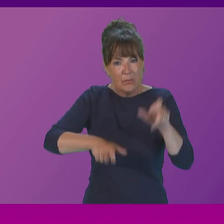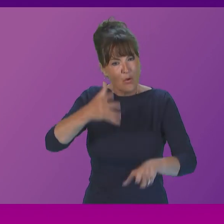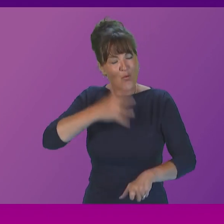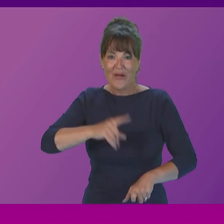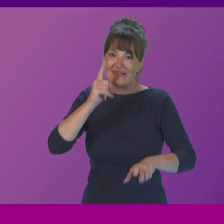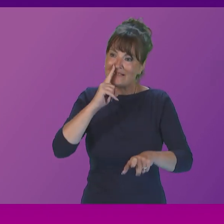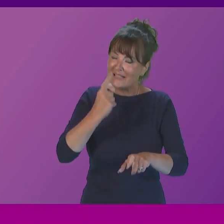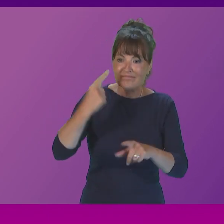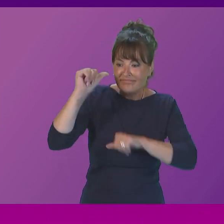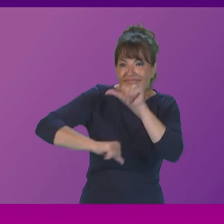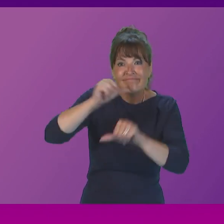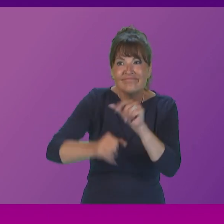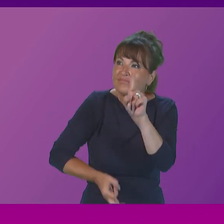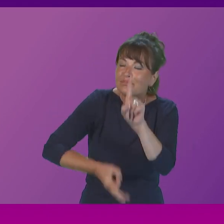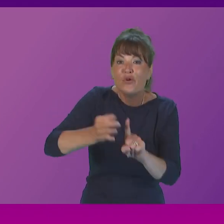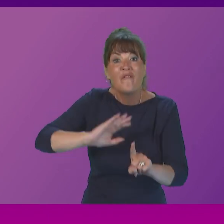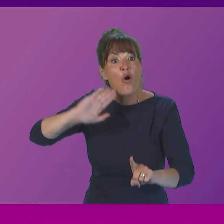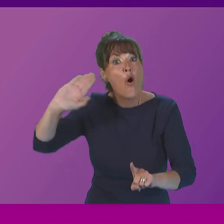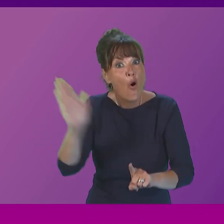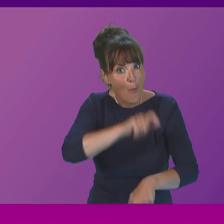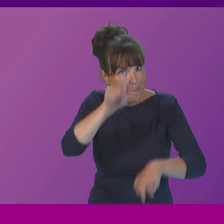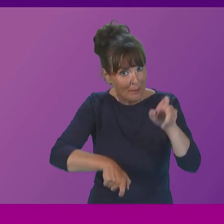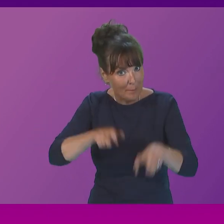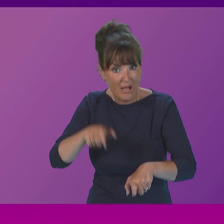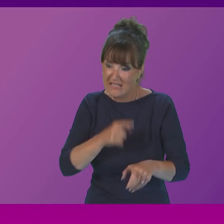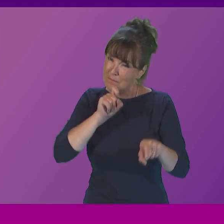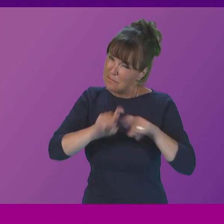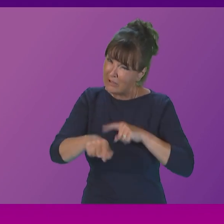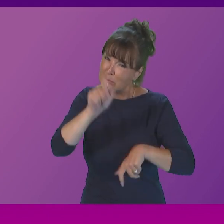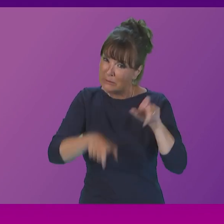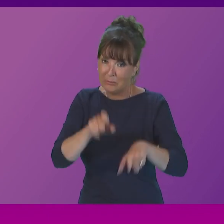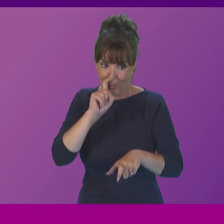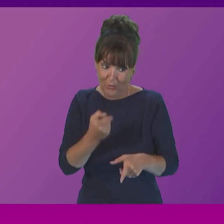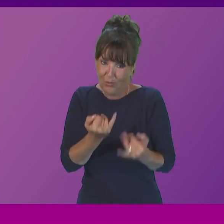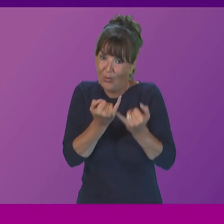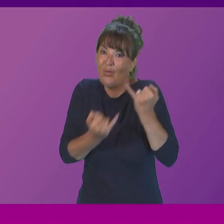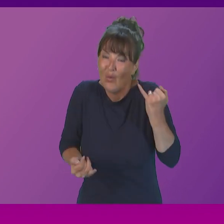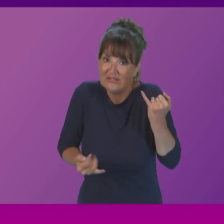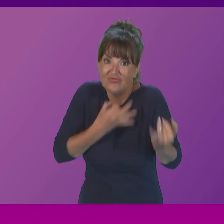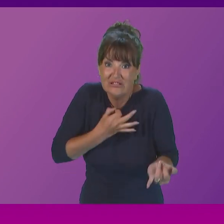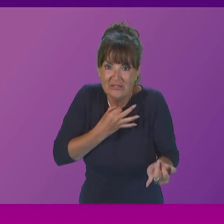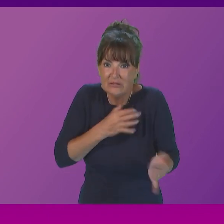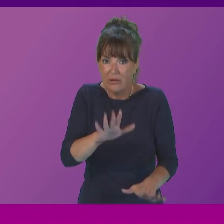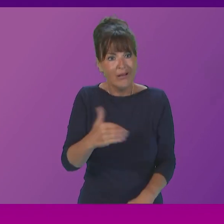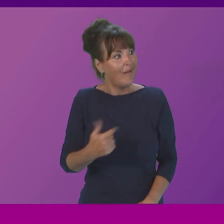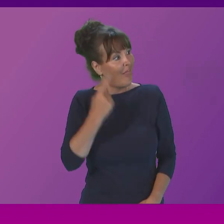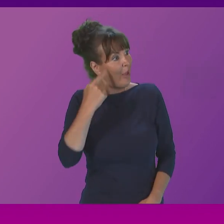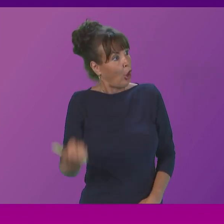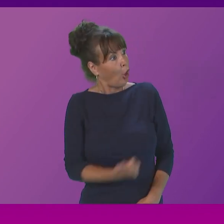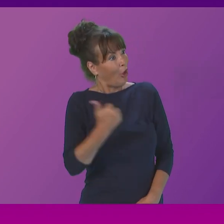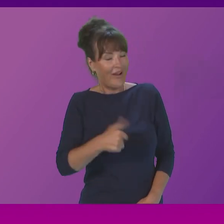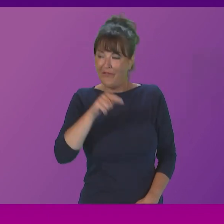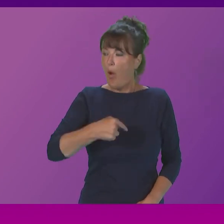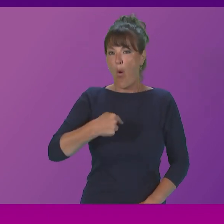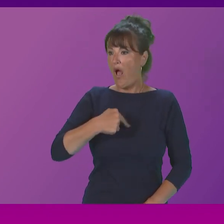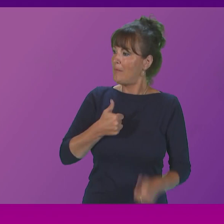to see progress happen in Scotland for all and those who are marginalised. Because it's not enough just to be in this room, it's what you do